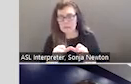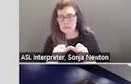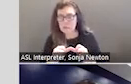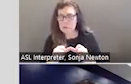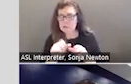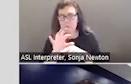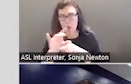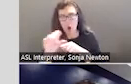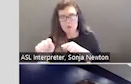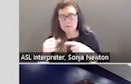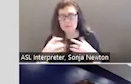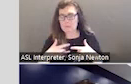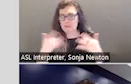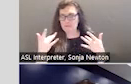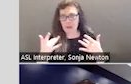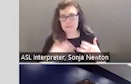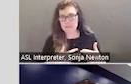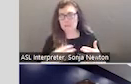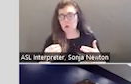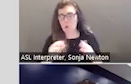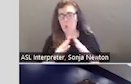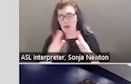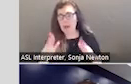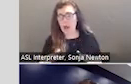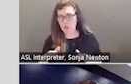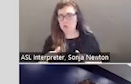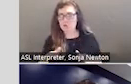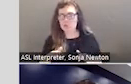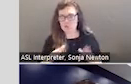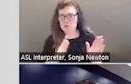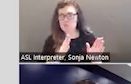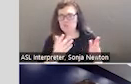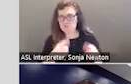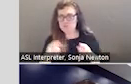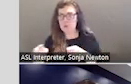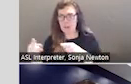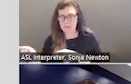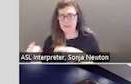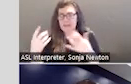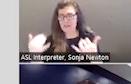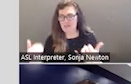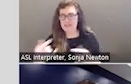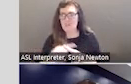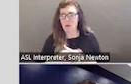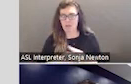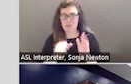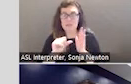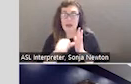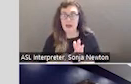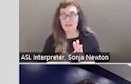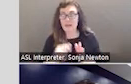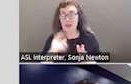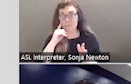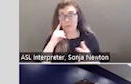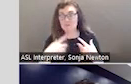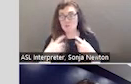awesome slate of events that the White House and the administration have been putting on this month to really highlight the mental health part of the